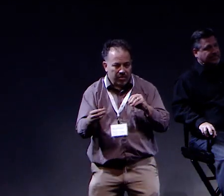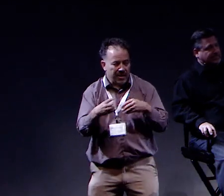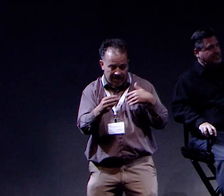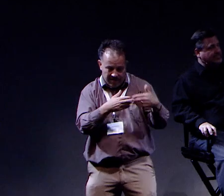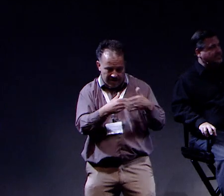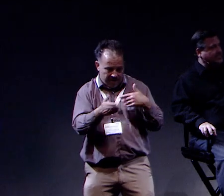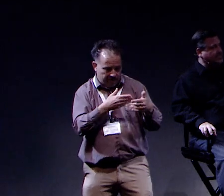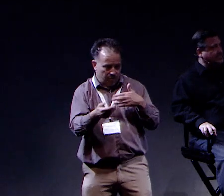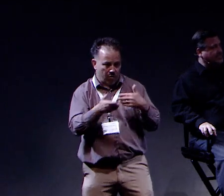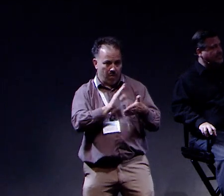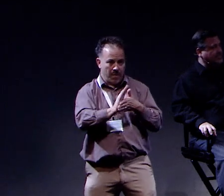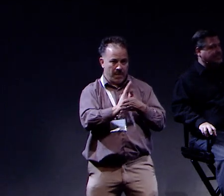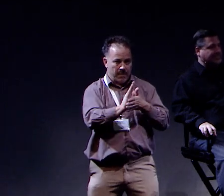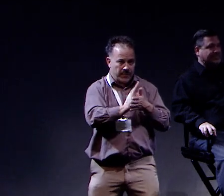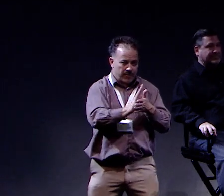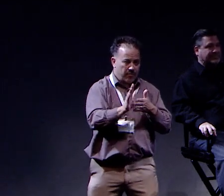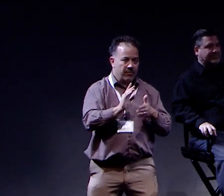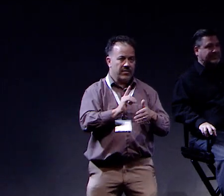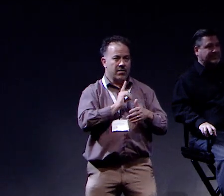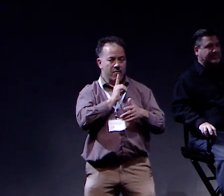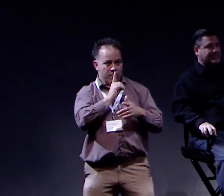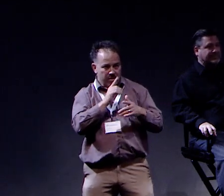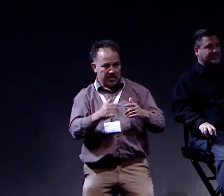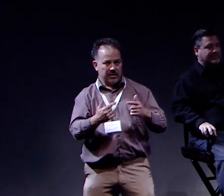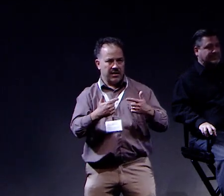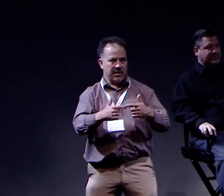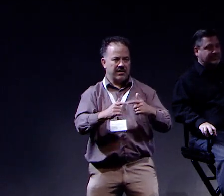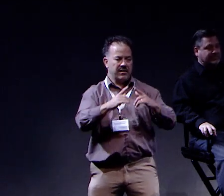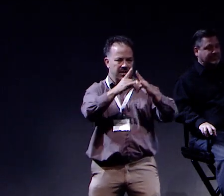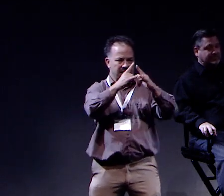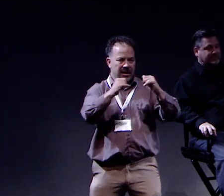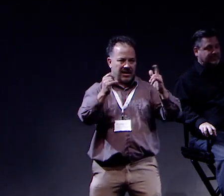the films are the tent poles, that's really only the tip of the iceberg.